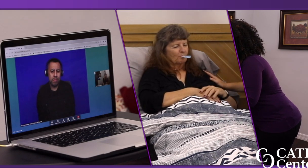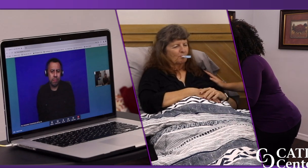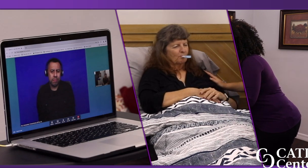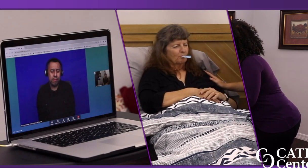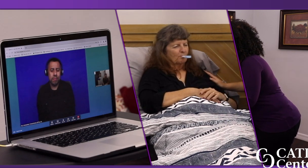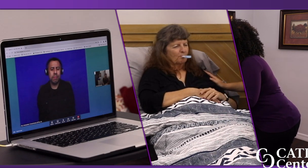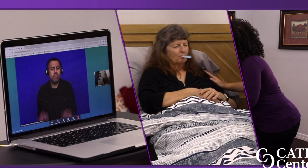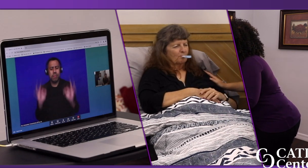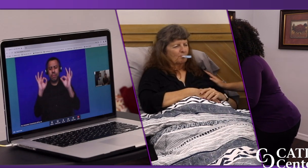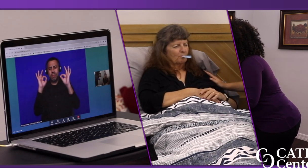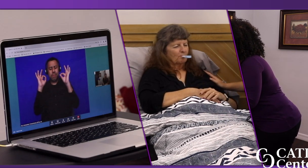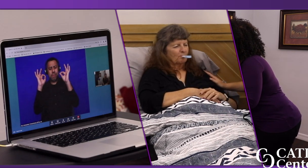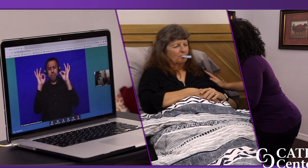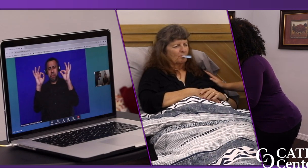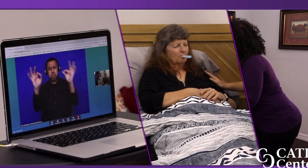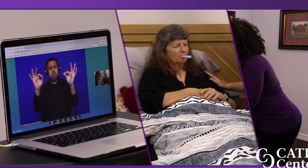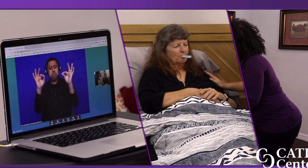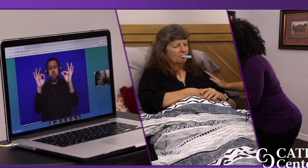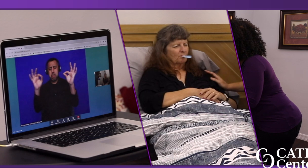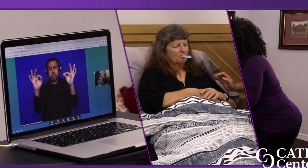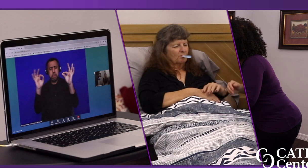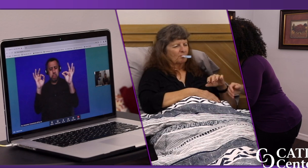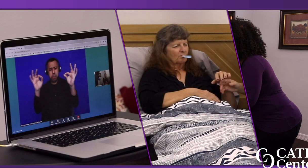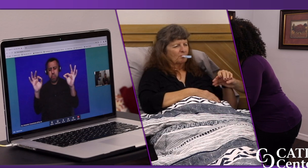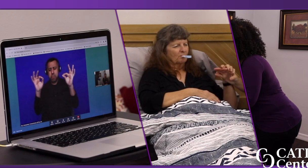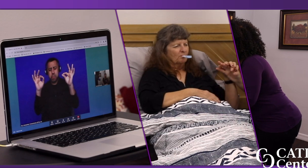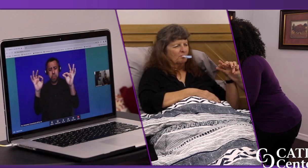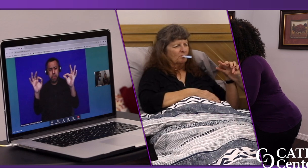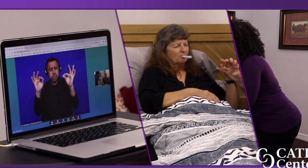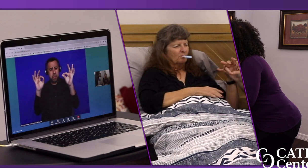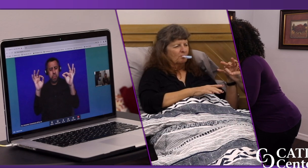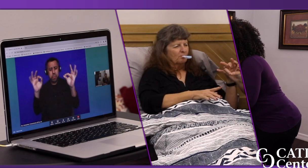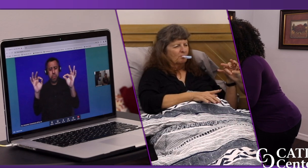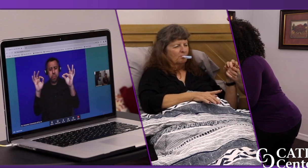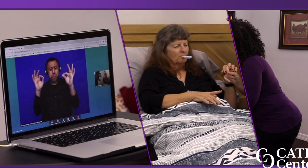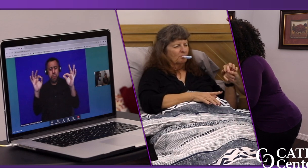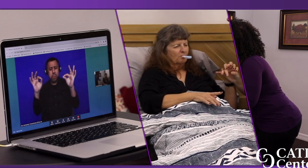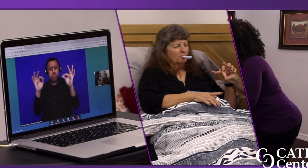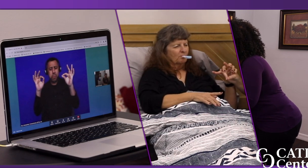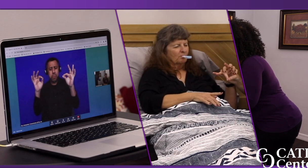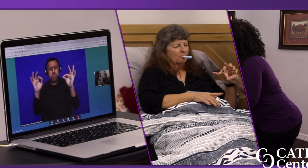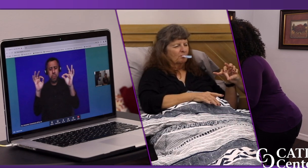Perfect. And I'm just going to get your vitals on your finger as well."